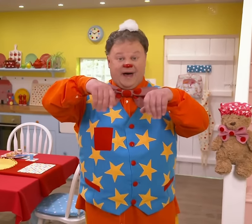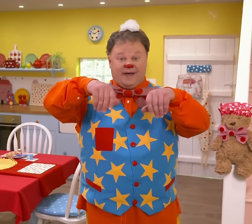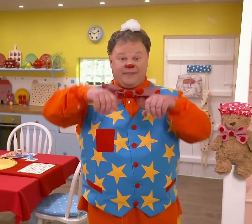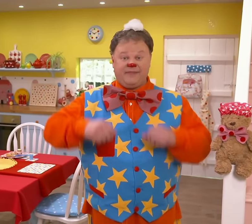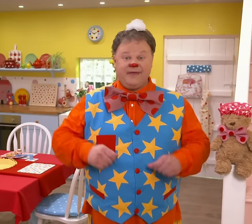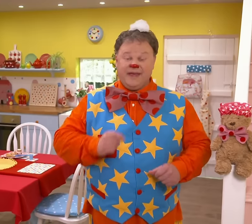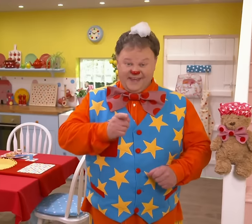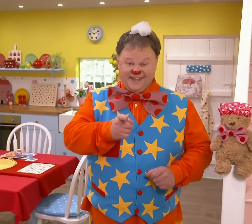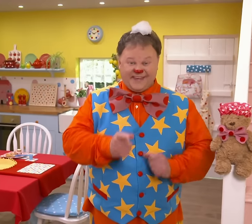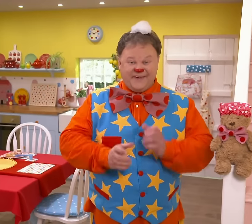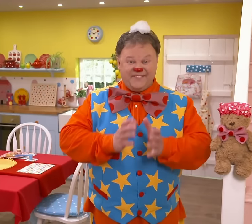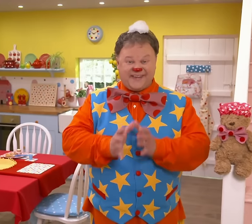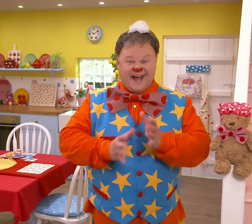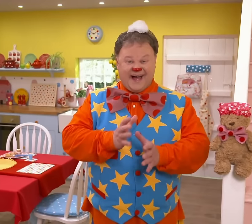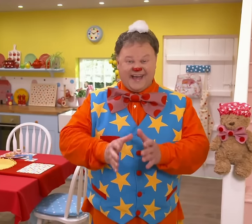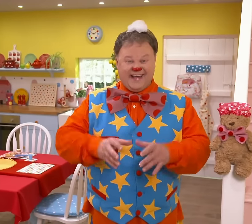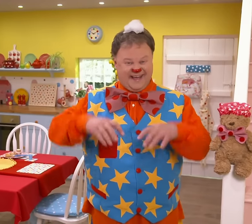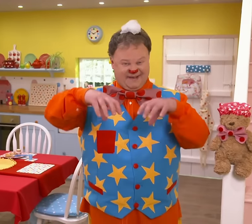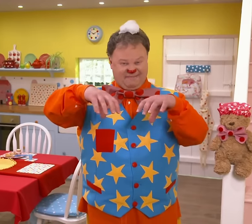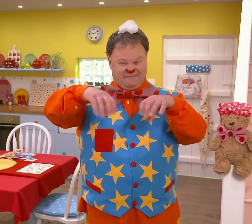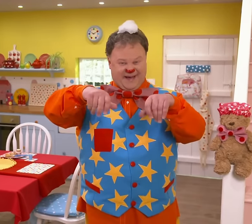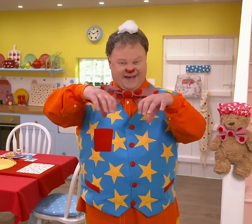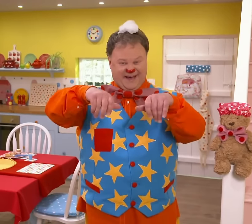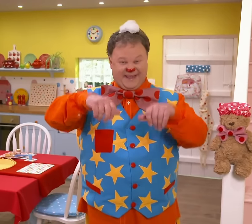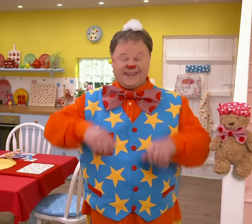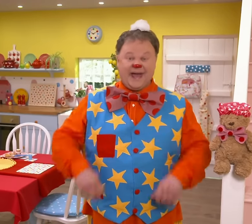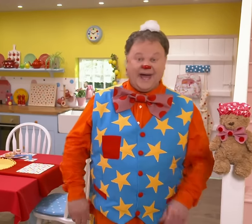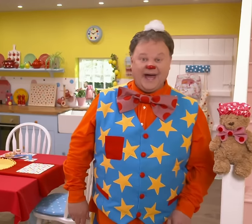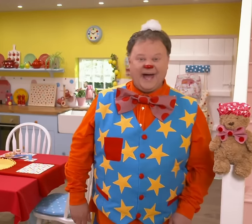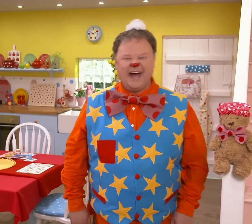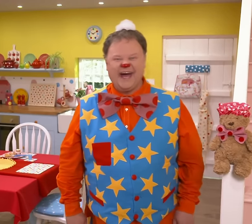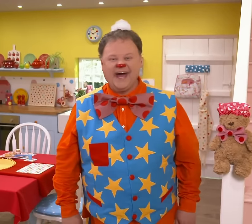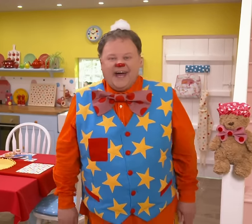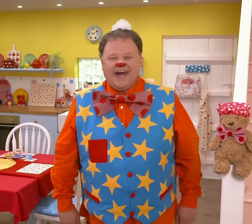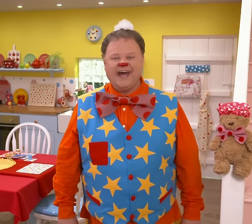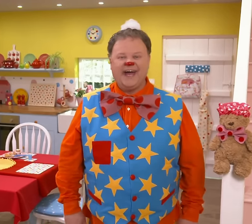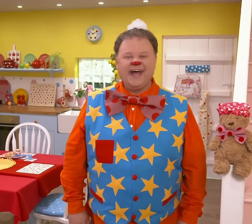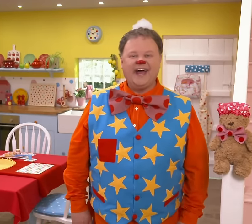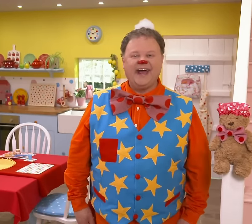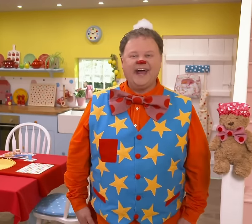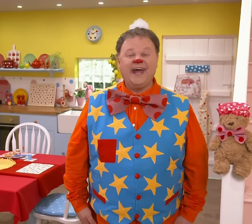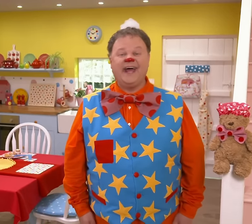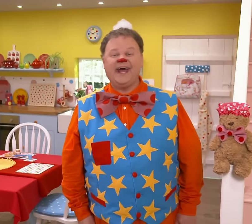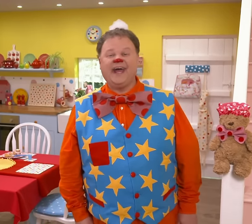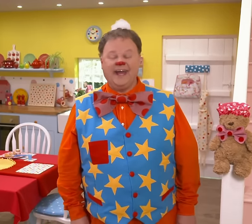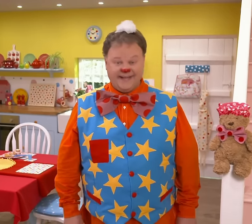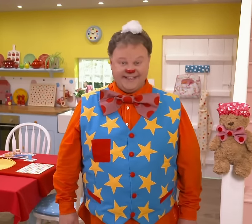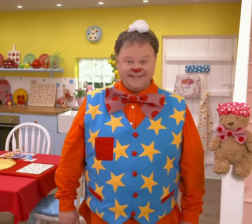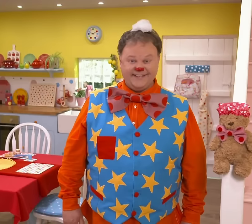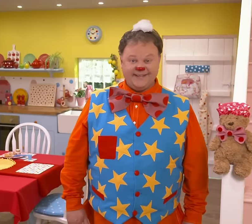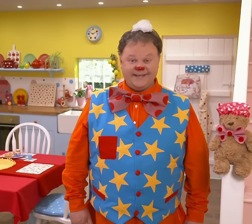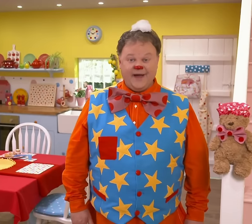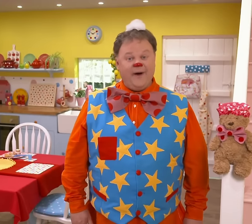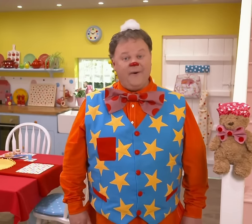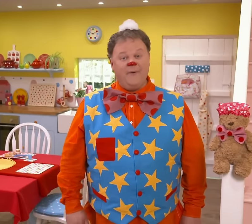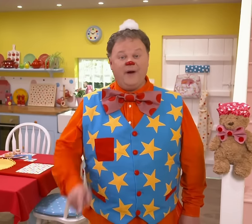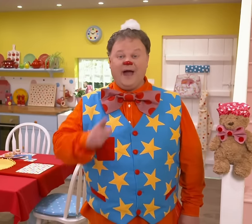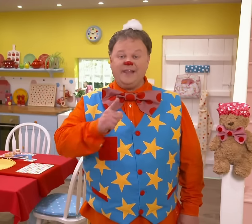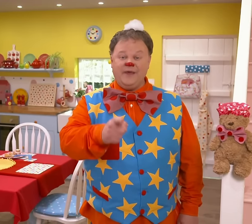Bath. You sign. Bath. Thank you, Mr. Tumble. You're our friend. Oh, and